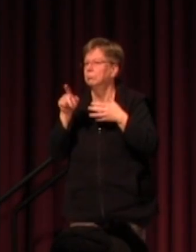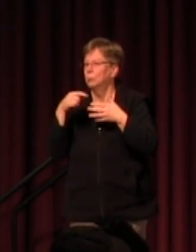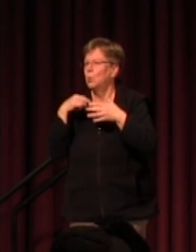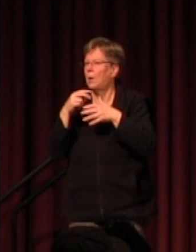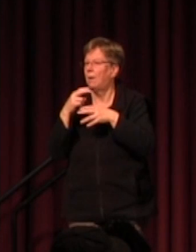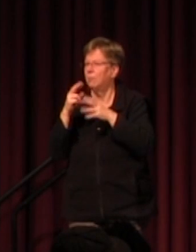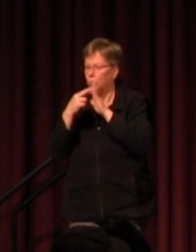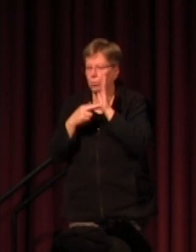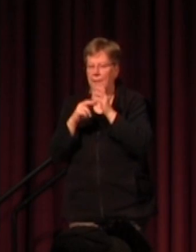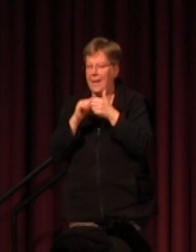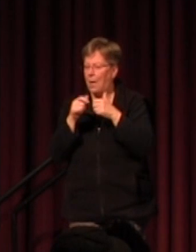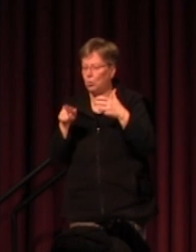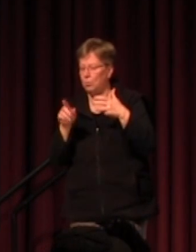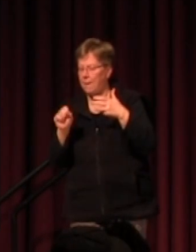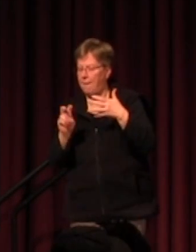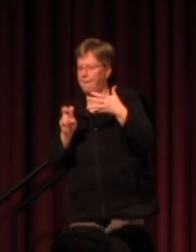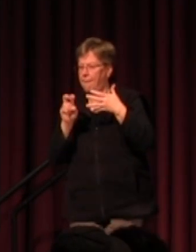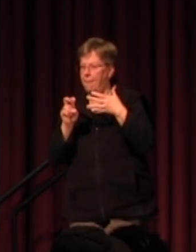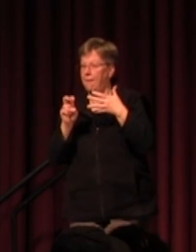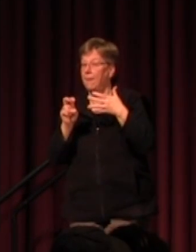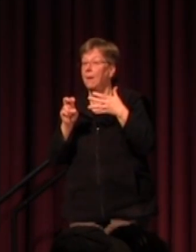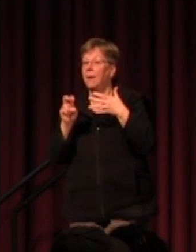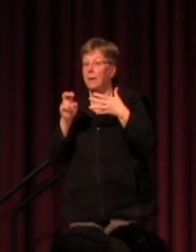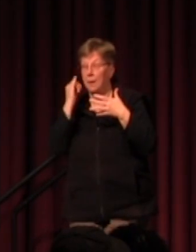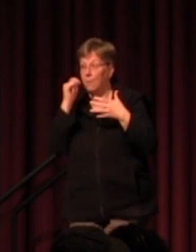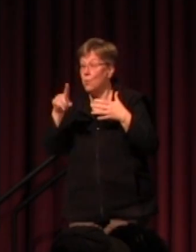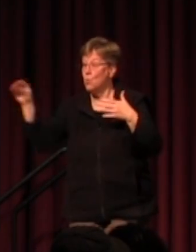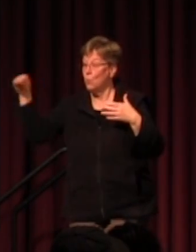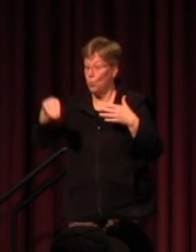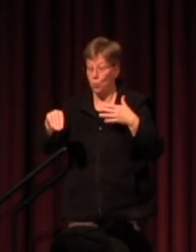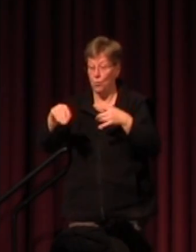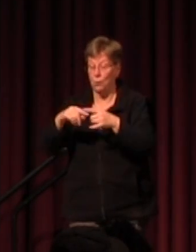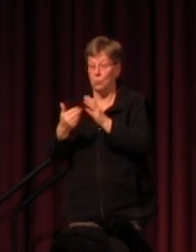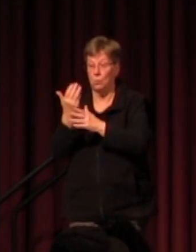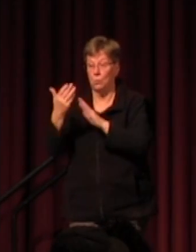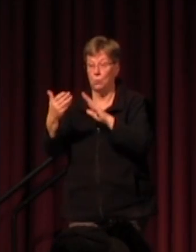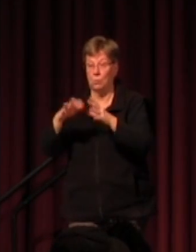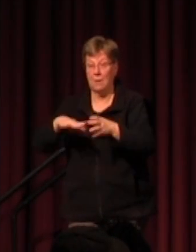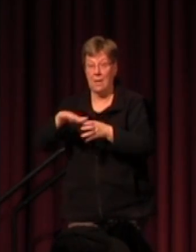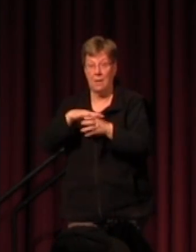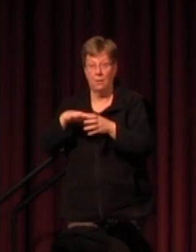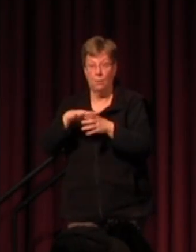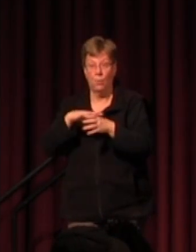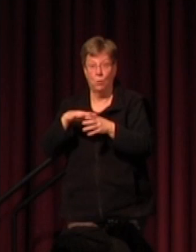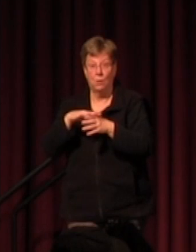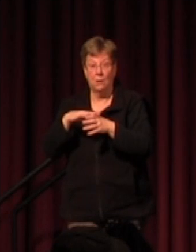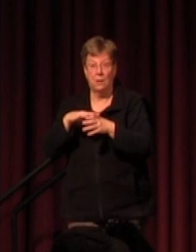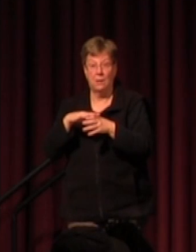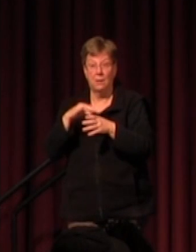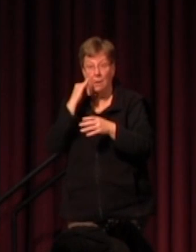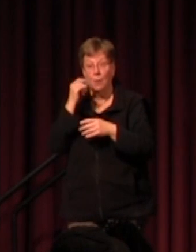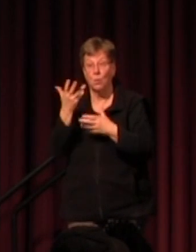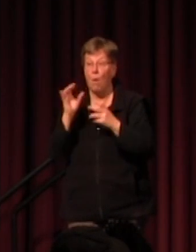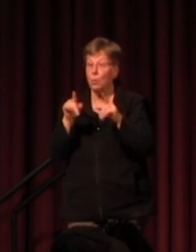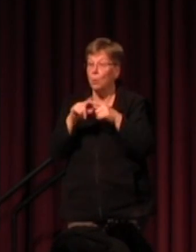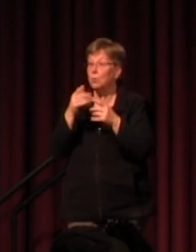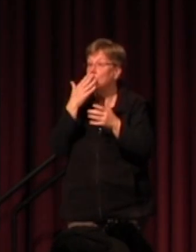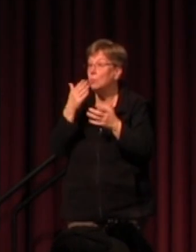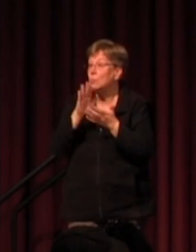How do they move to the next rung? If you move into a community, like you want to go to a good